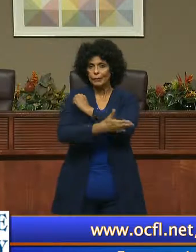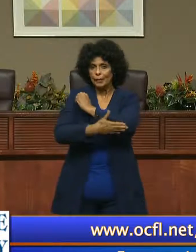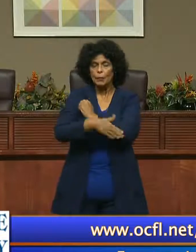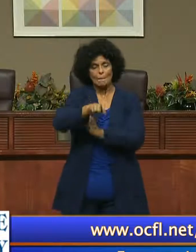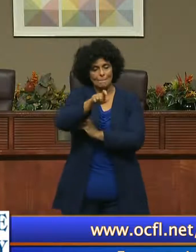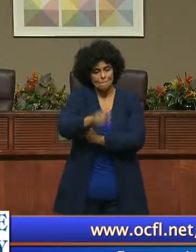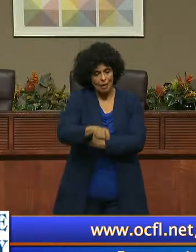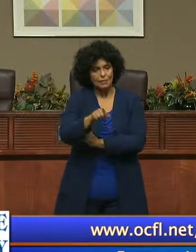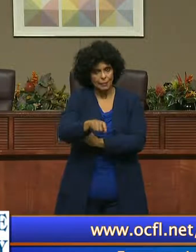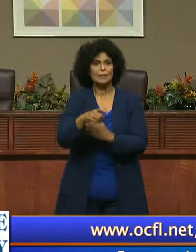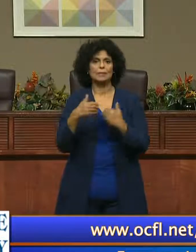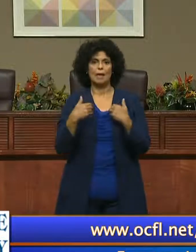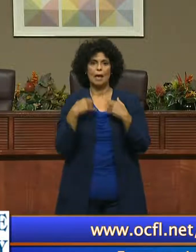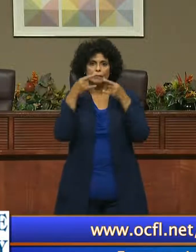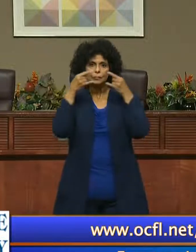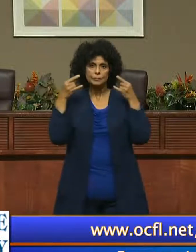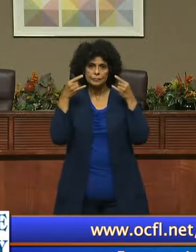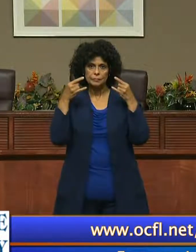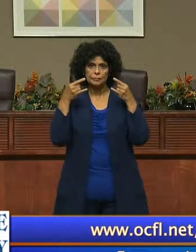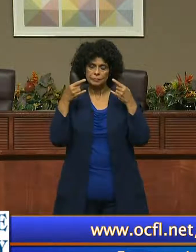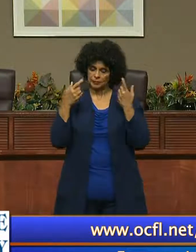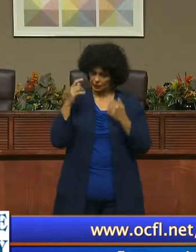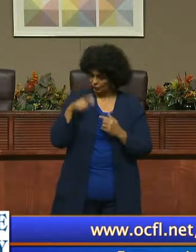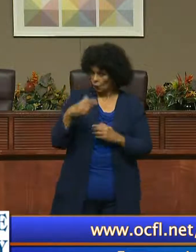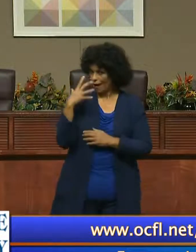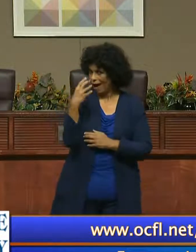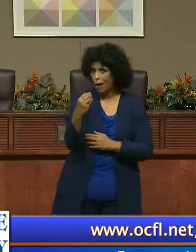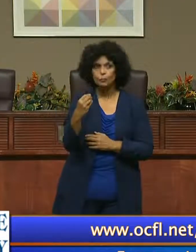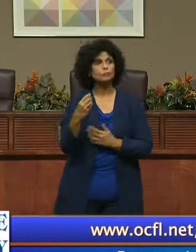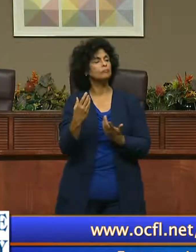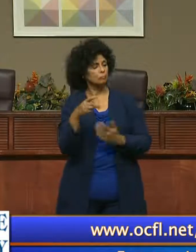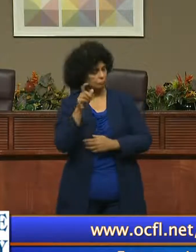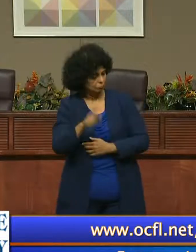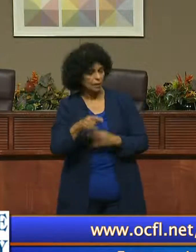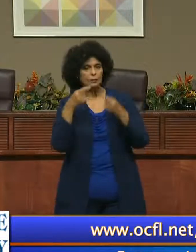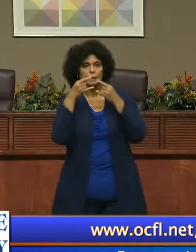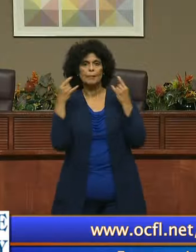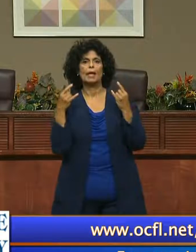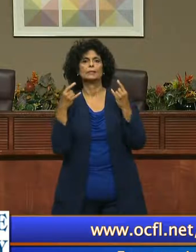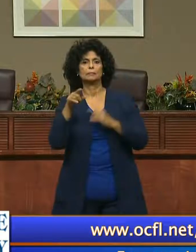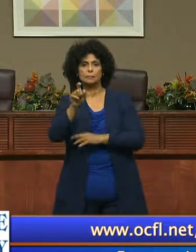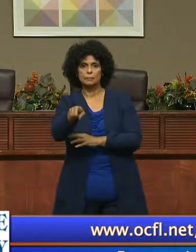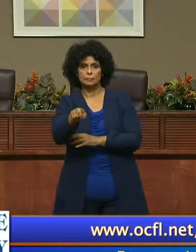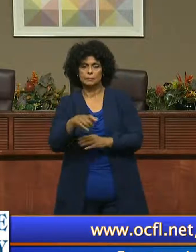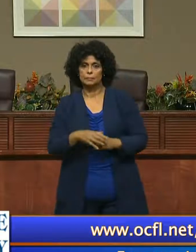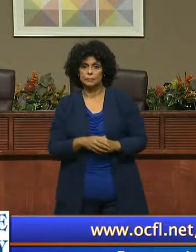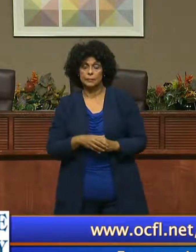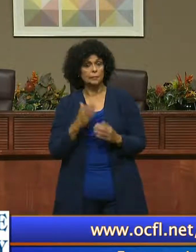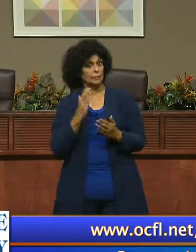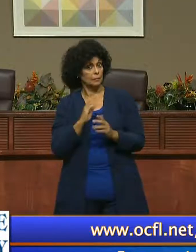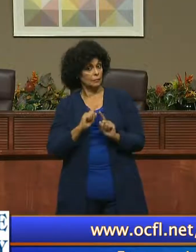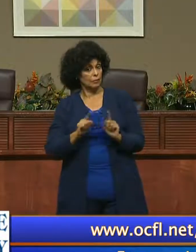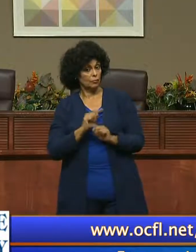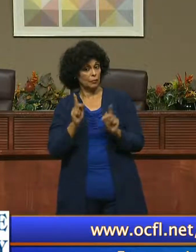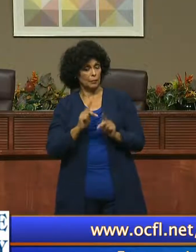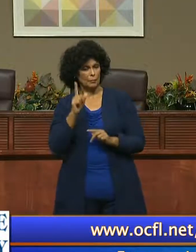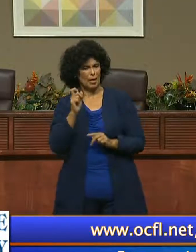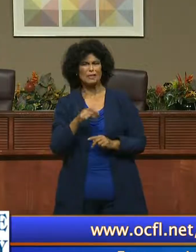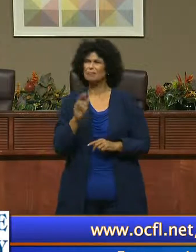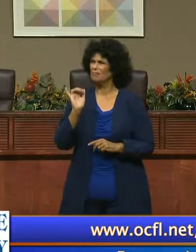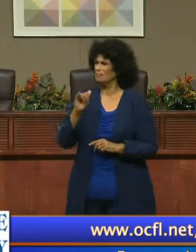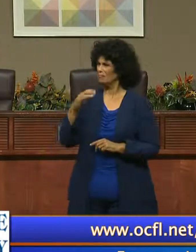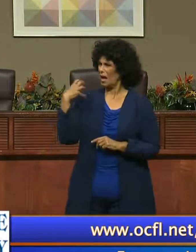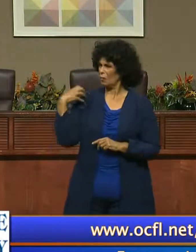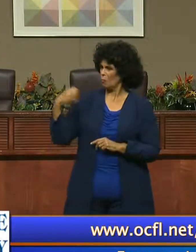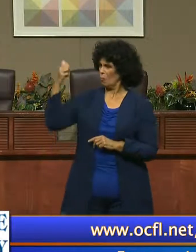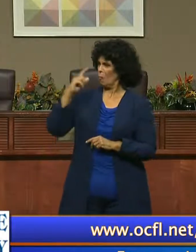with the CDC guidelines while in any public place. We've had various questions about that executive order,